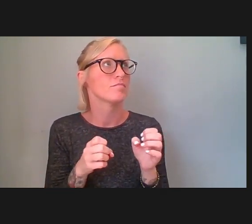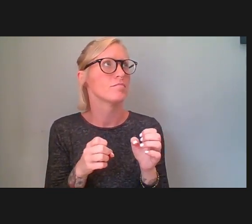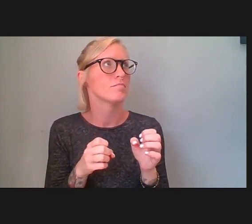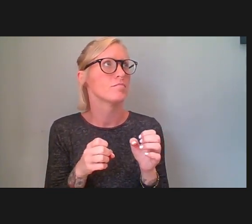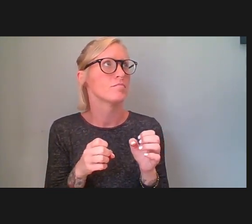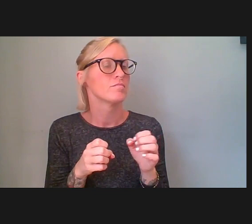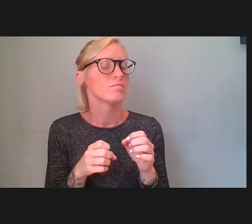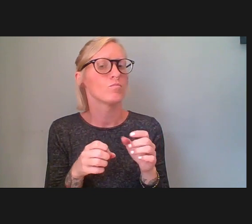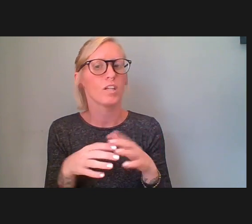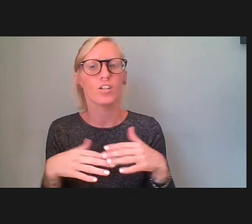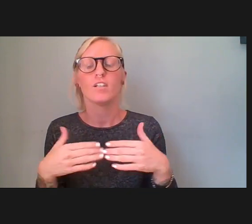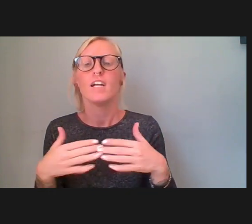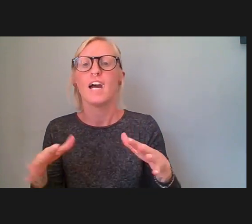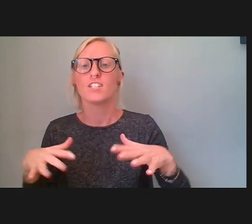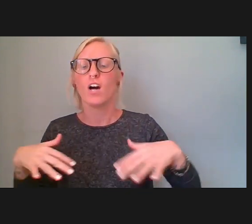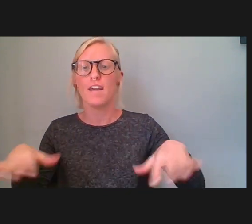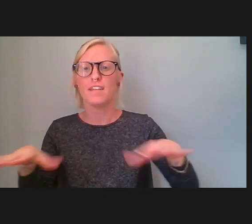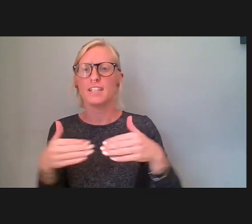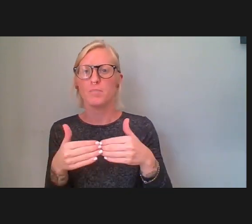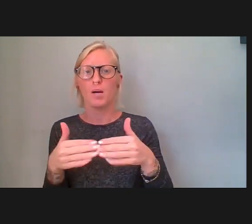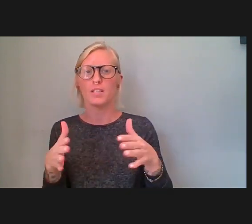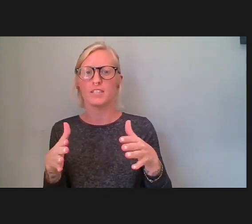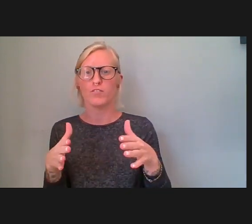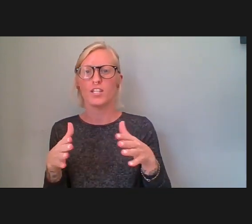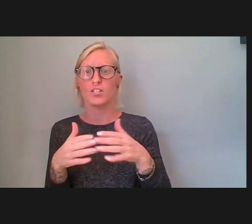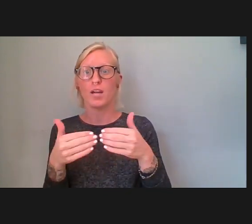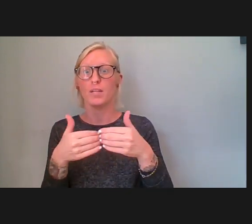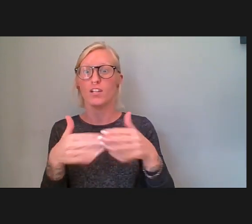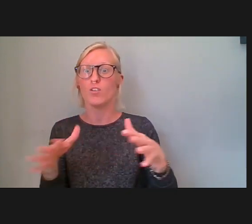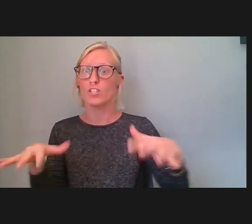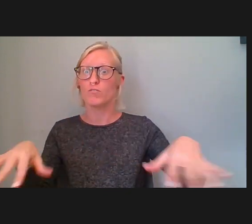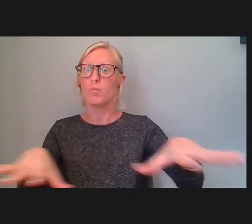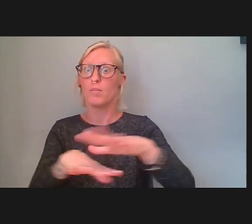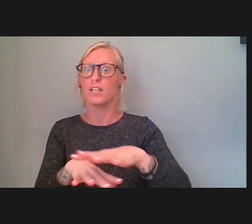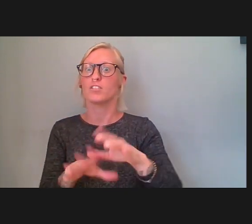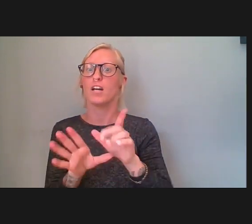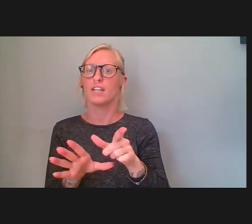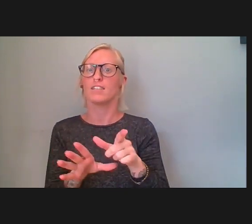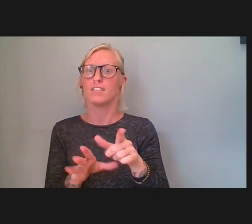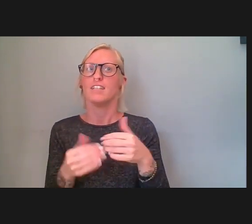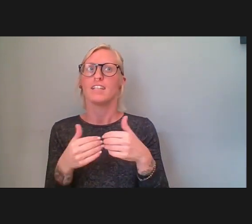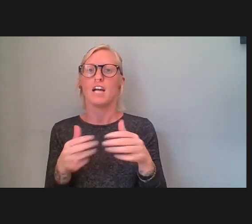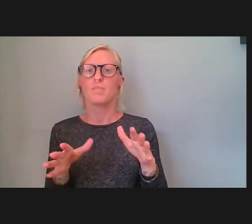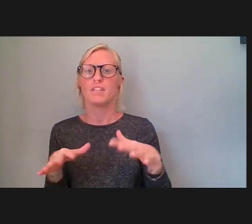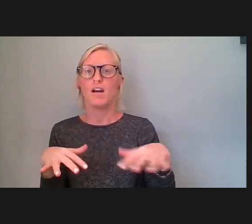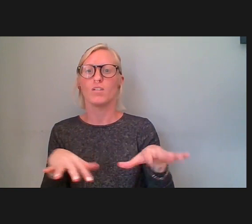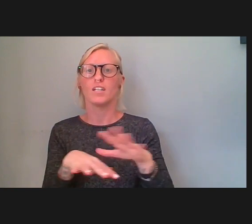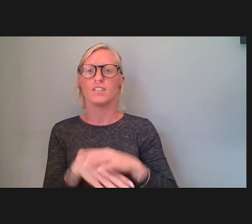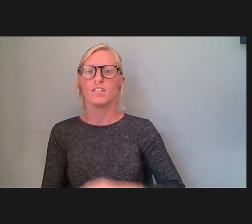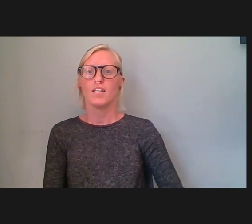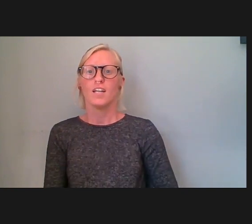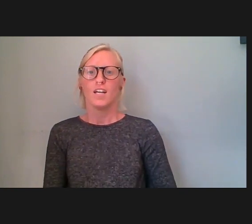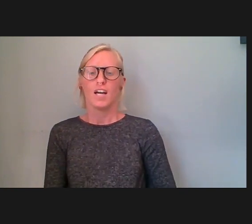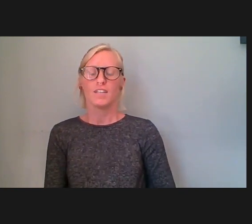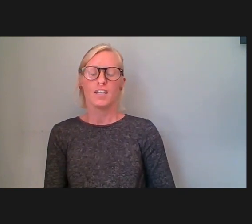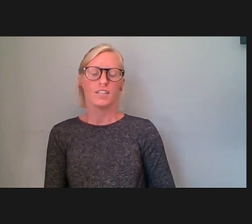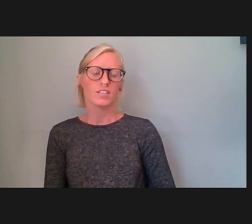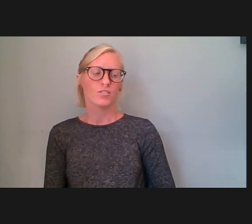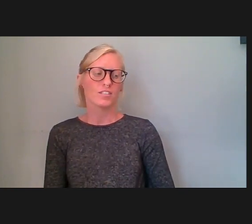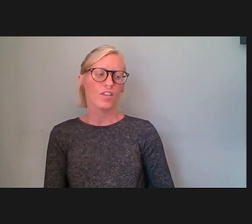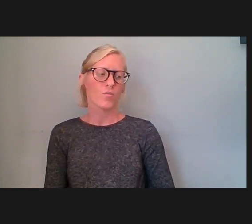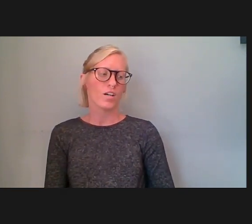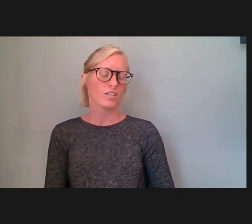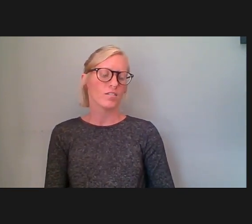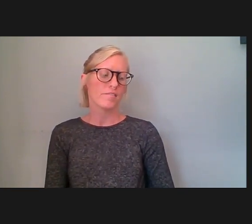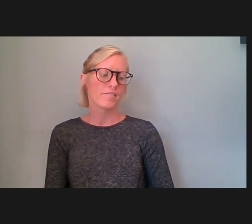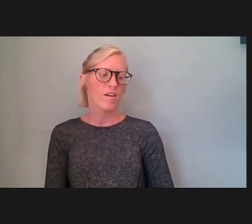emergency, whatever. And so I think I did public different. So I'm like, oh, general public. So I copied that one. And then